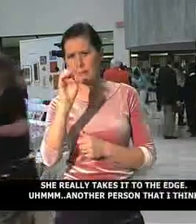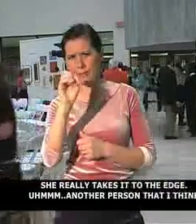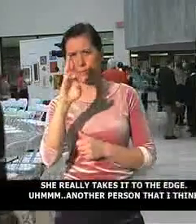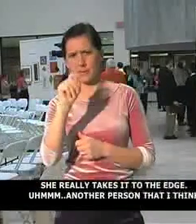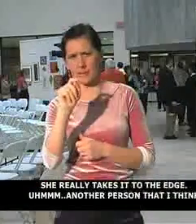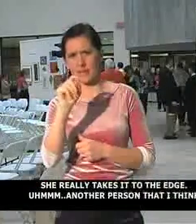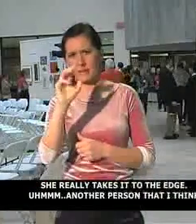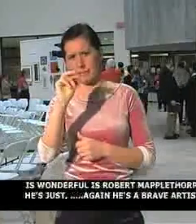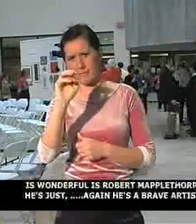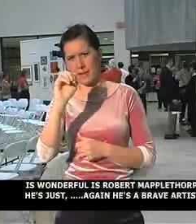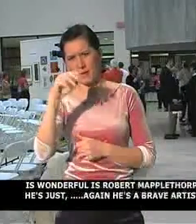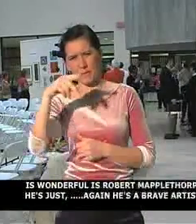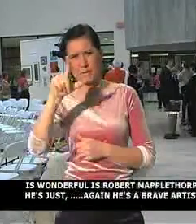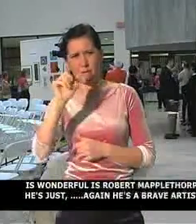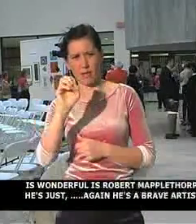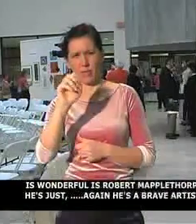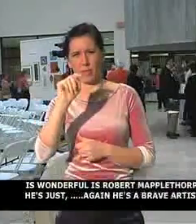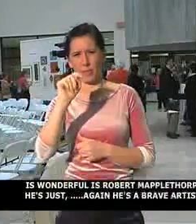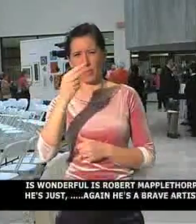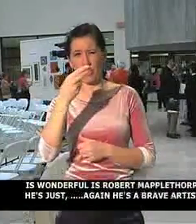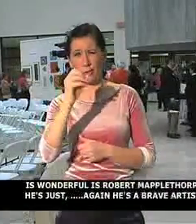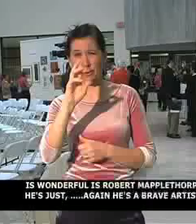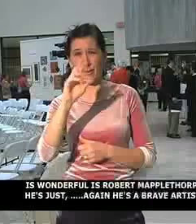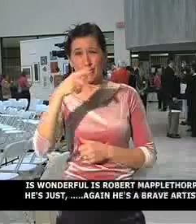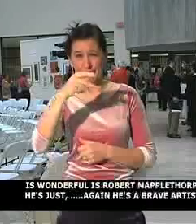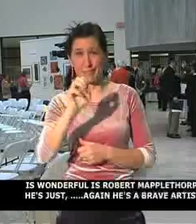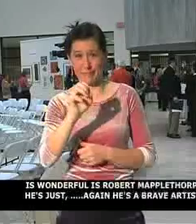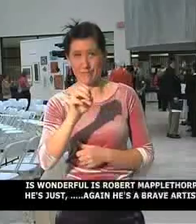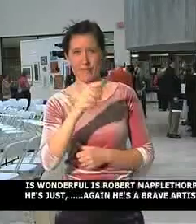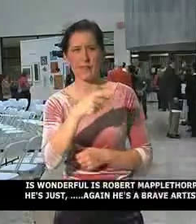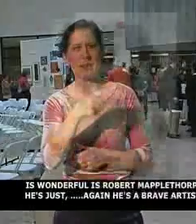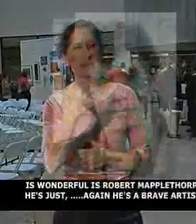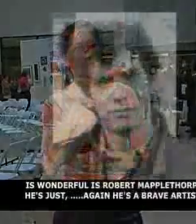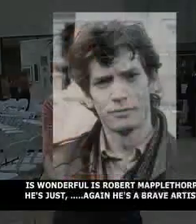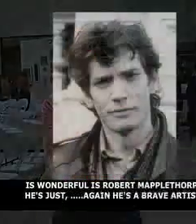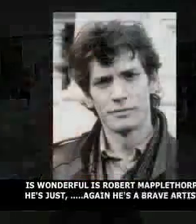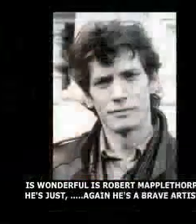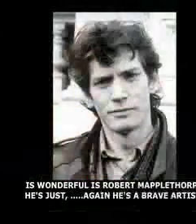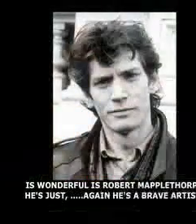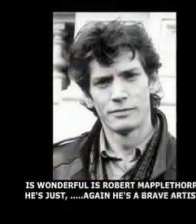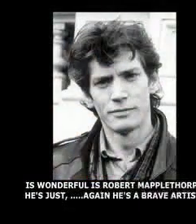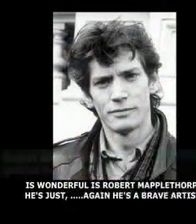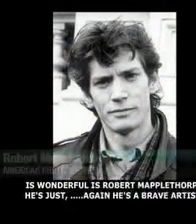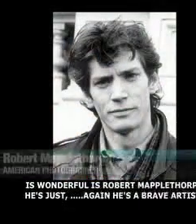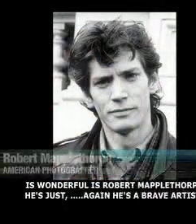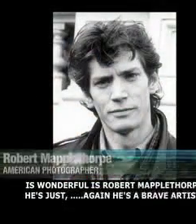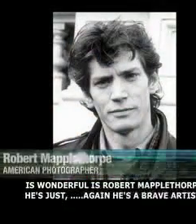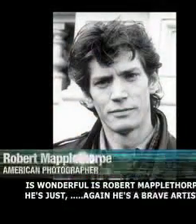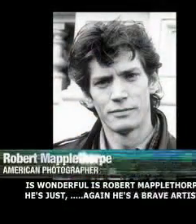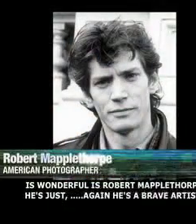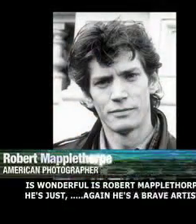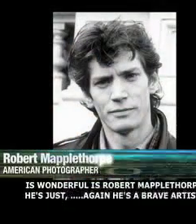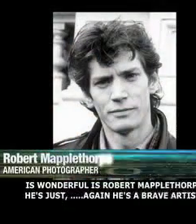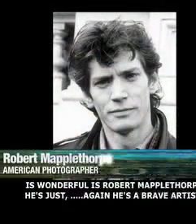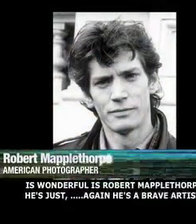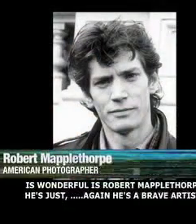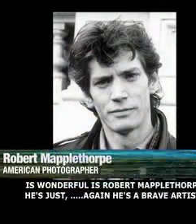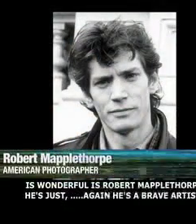think is wonderful is Robert Mapplethorpe. He's just, again, he's